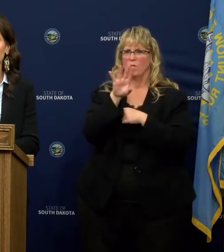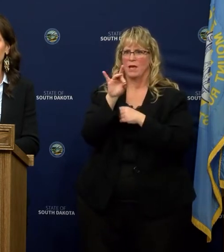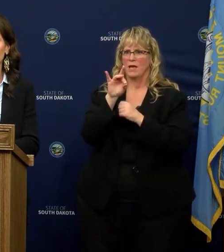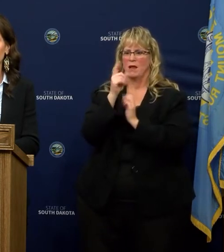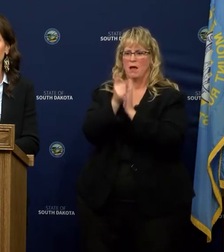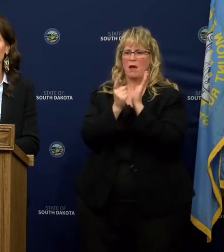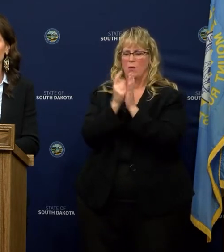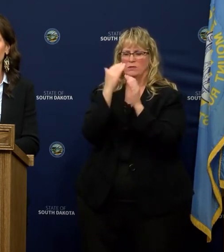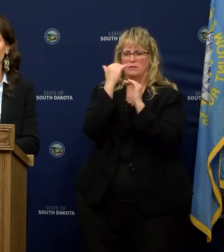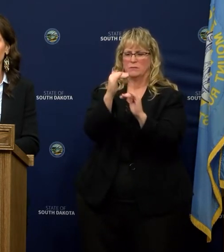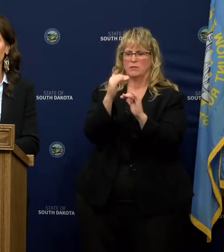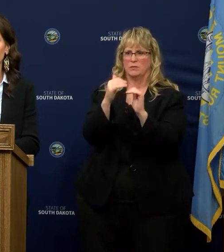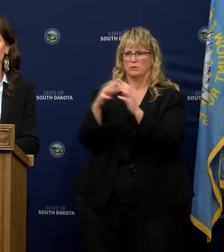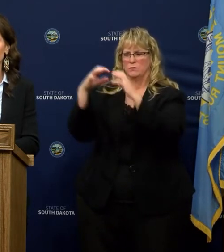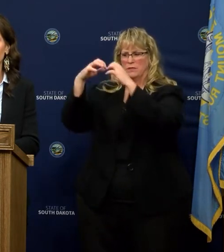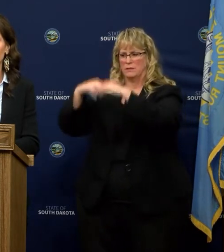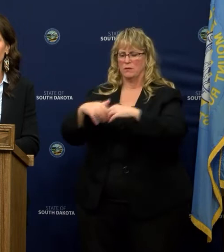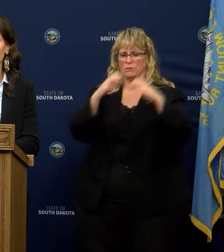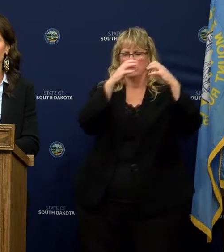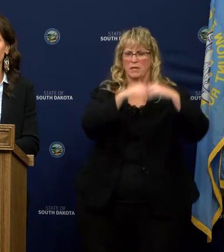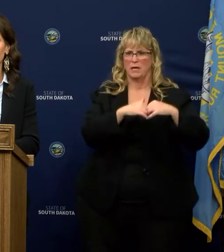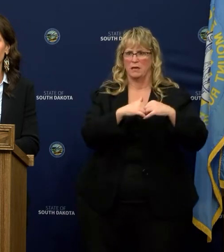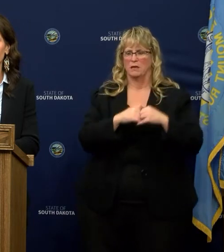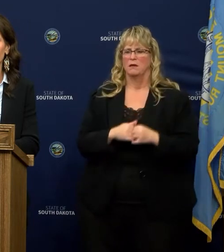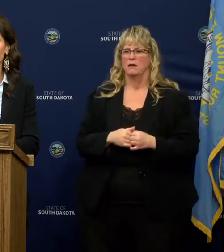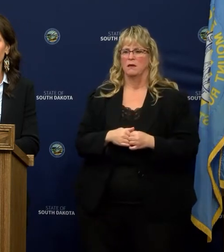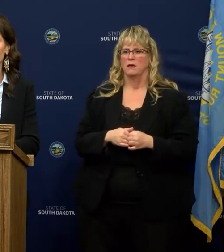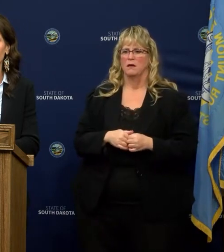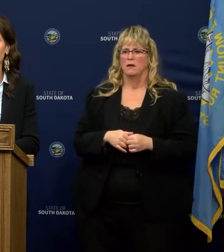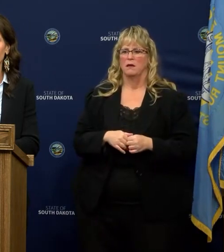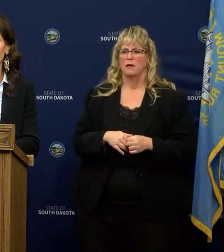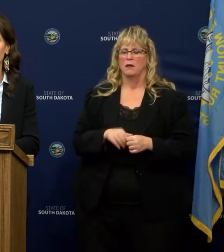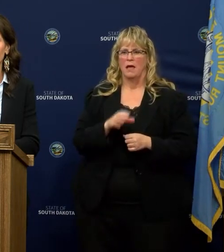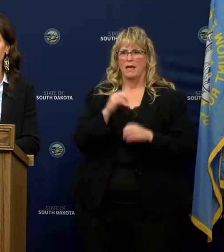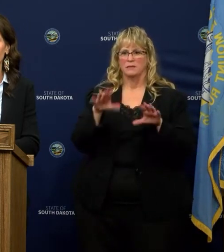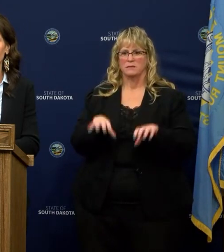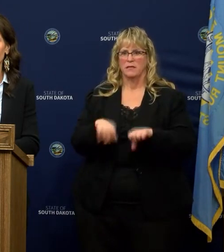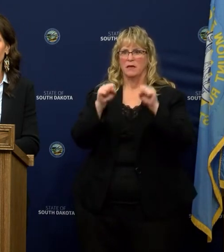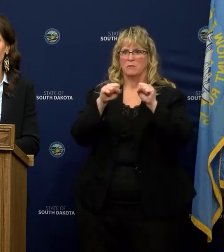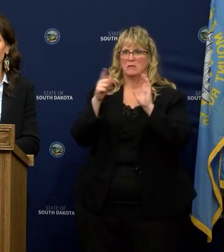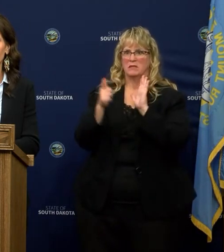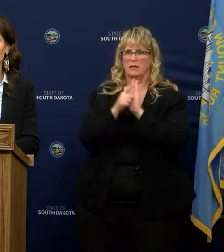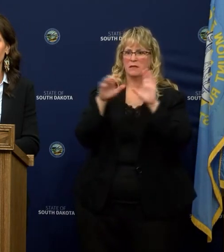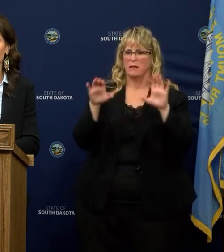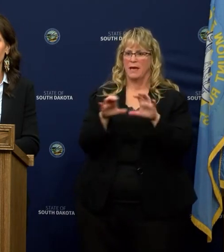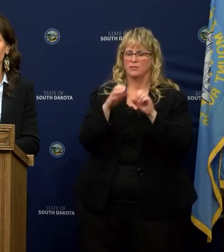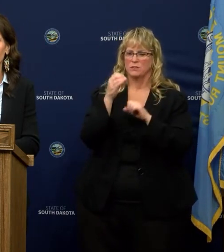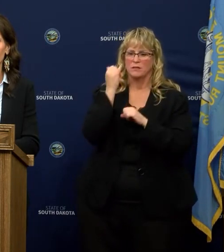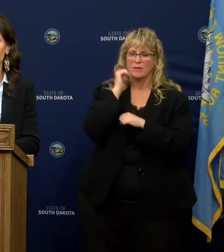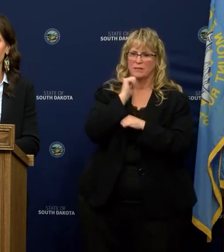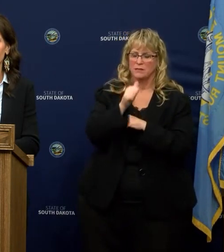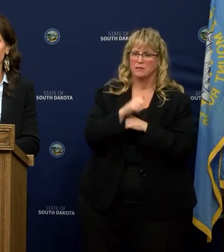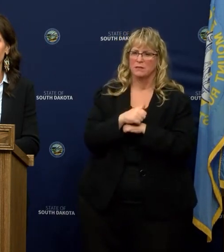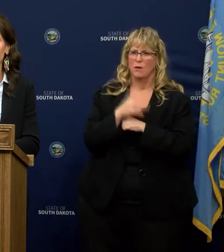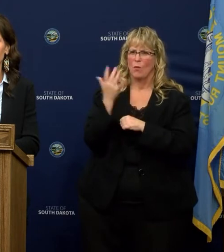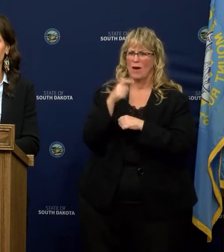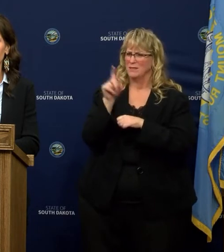checkpoints, and threatening legal action if they didn't. Why was that necessary at that